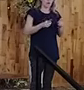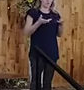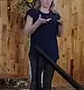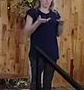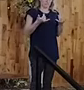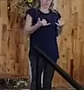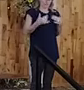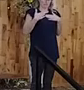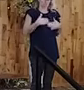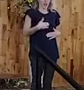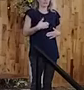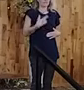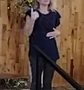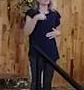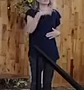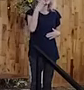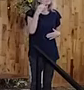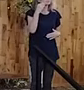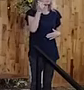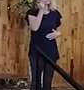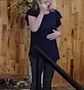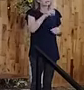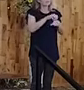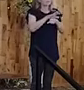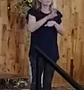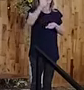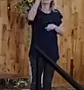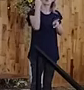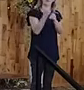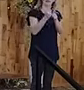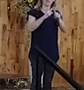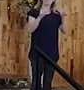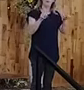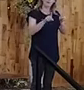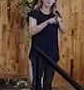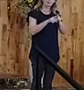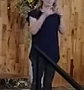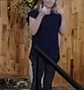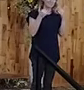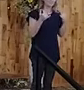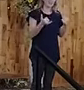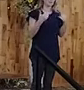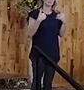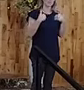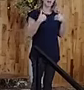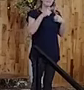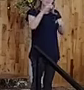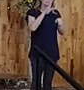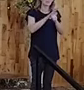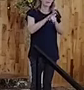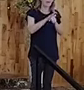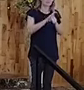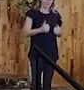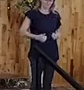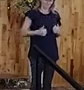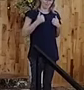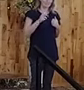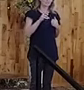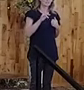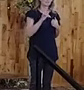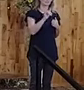body we not only experience the daily effects of your care, but even now possess the pledge of life